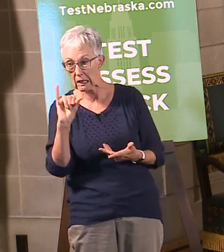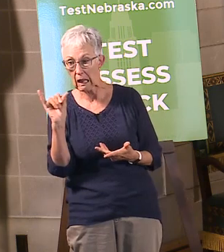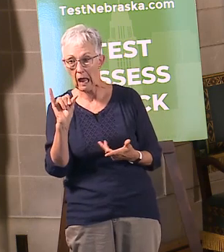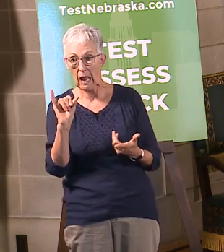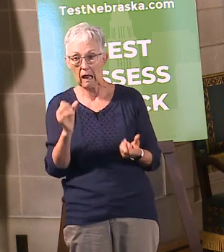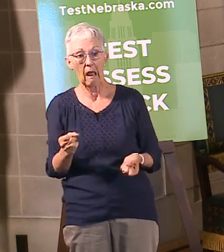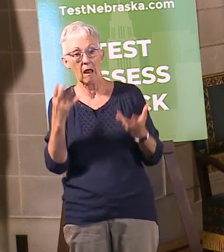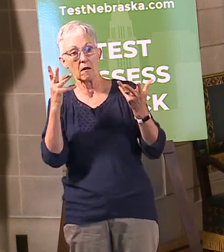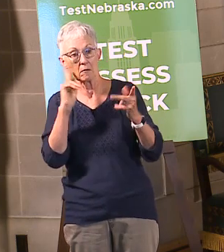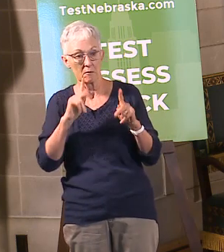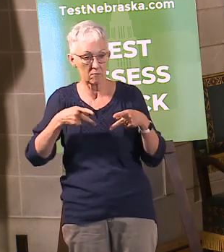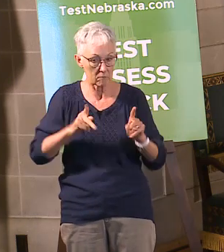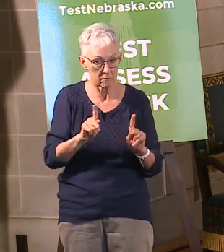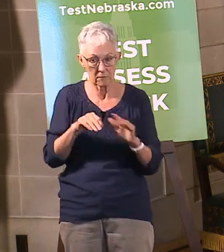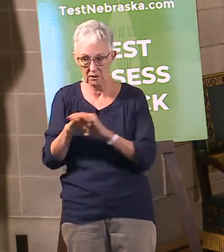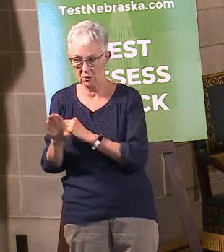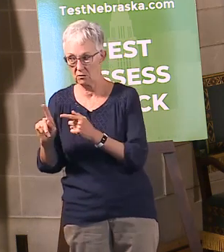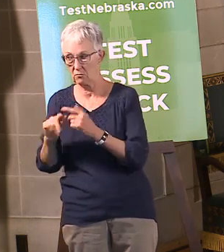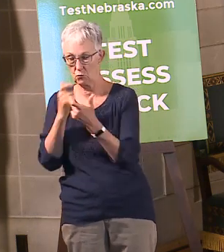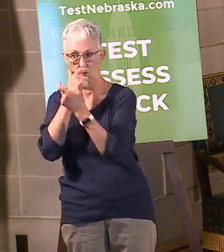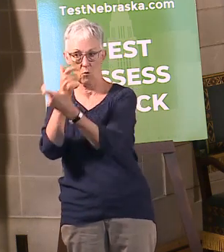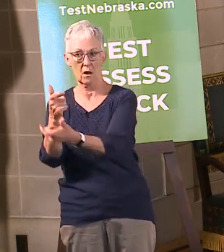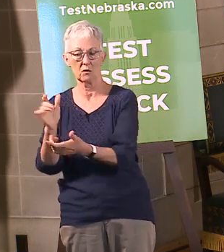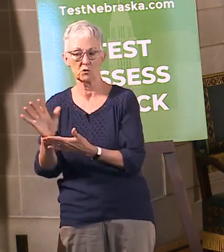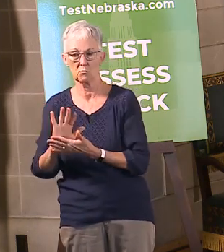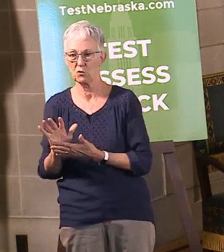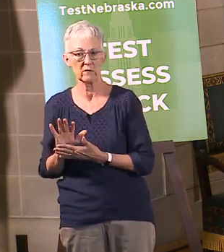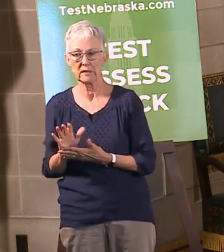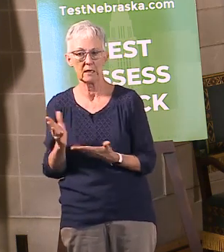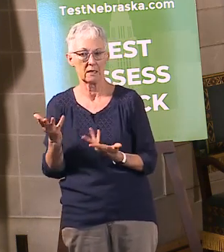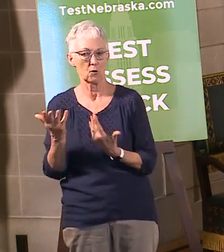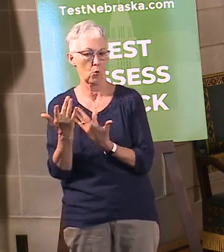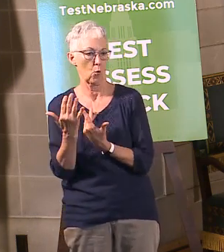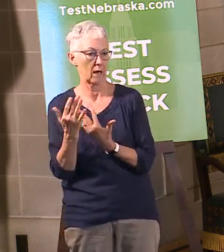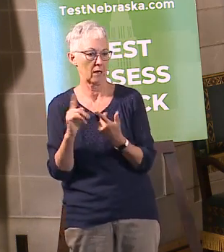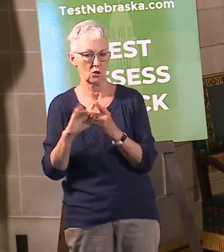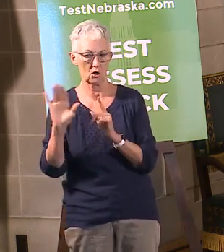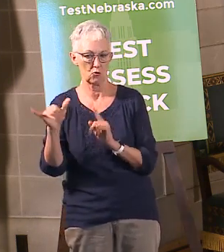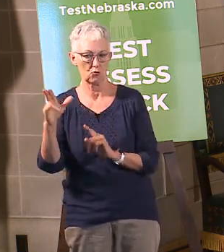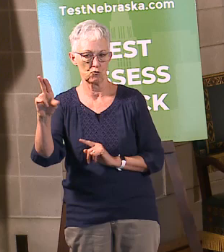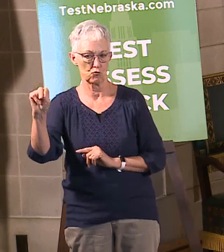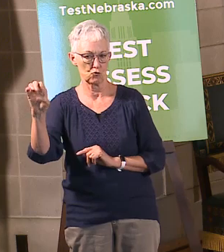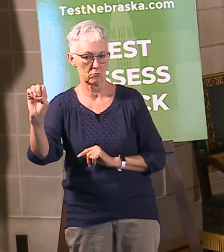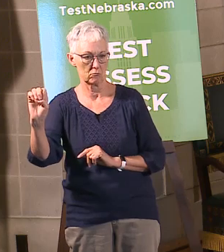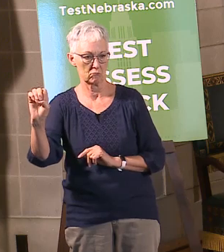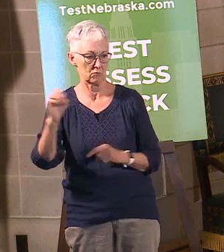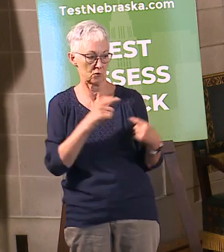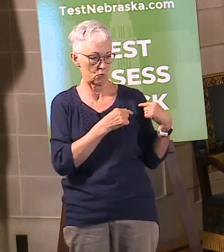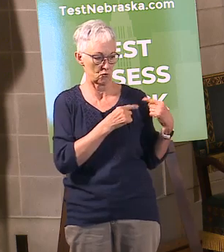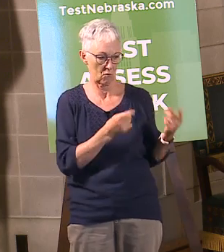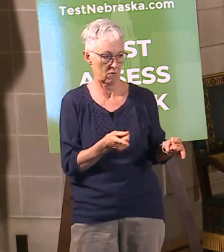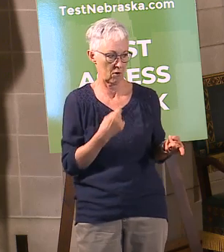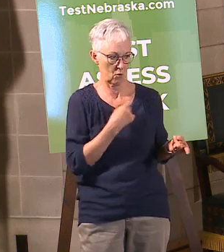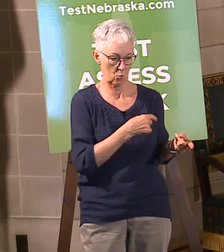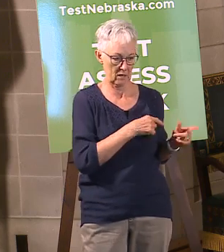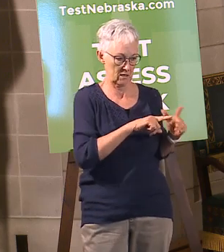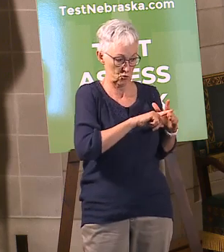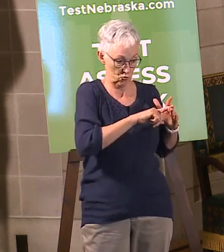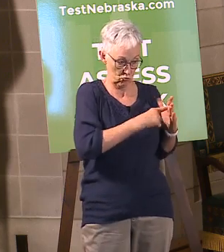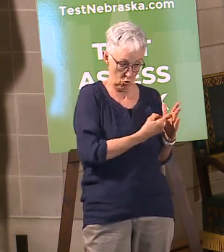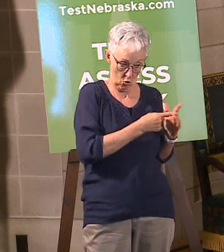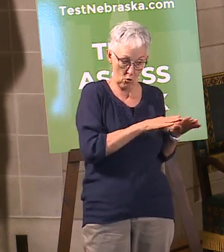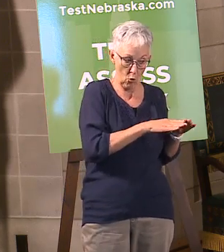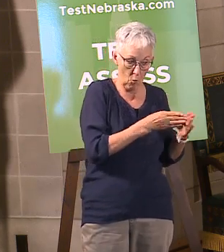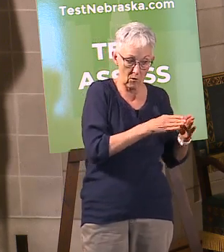looking at into June. We just loosened restrictions starting May 4th. We've only had now about 11 days. As I mentioned yesterday, we want to have about at